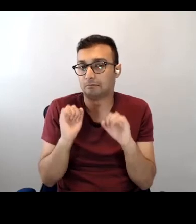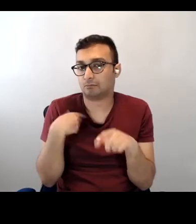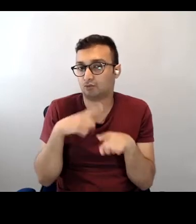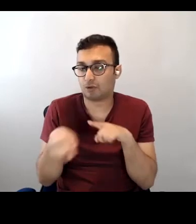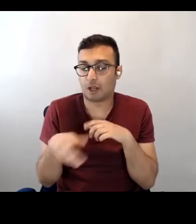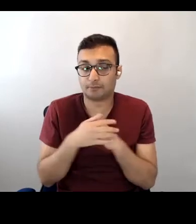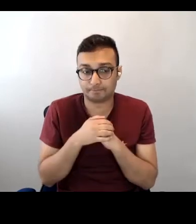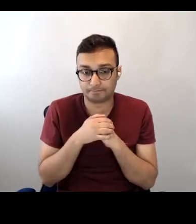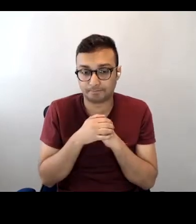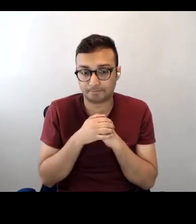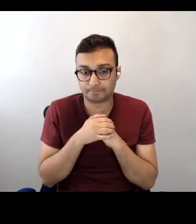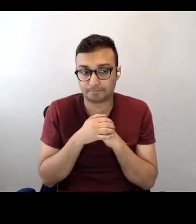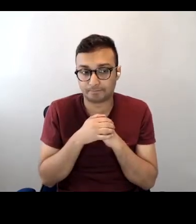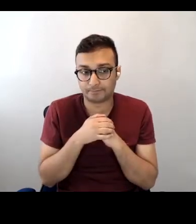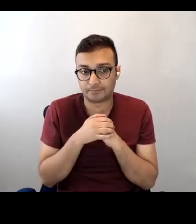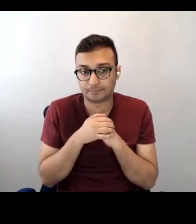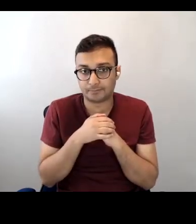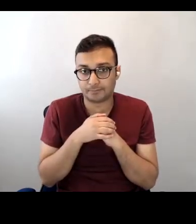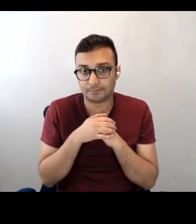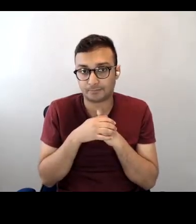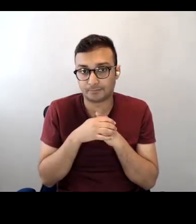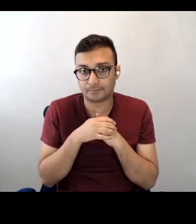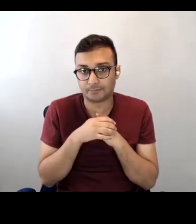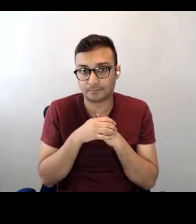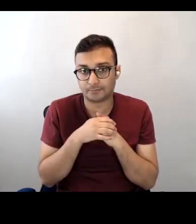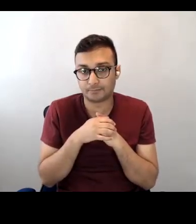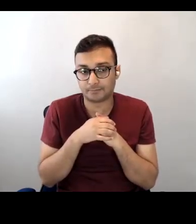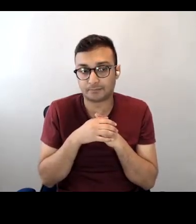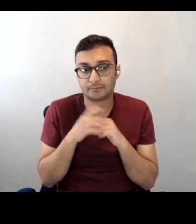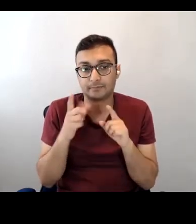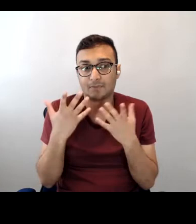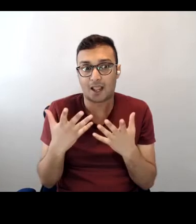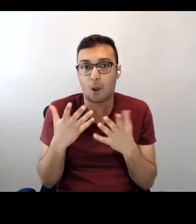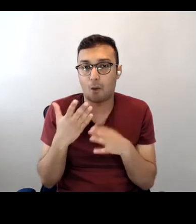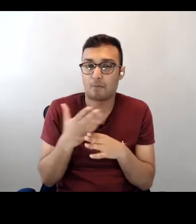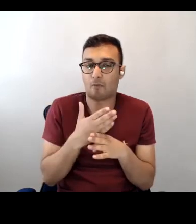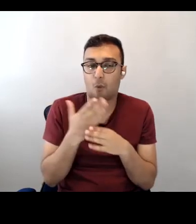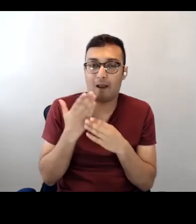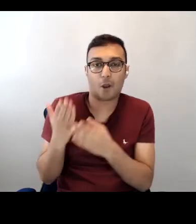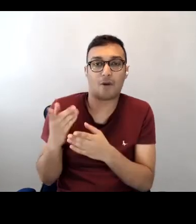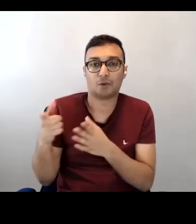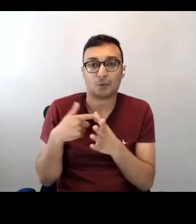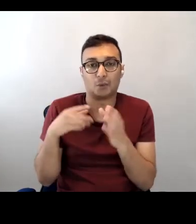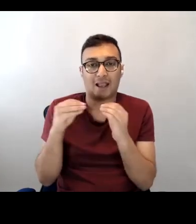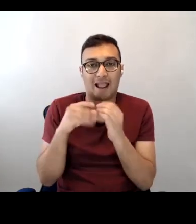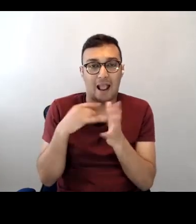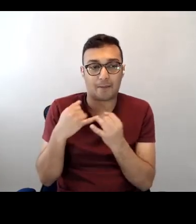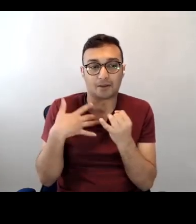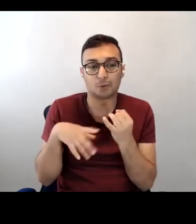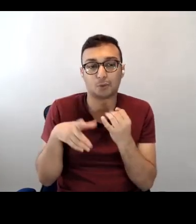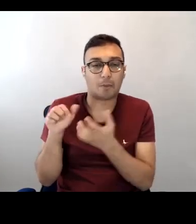and maybe before I give a chance for Abbas, I want to borrow one of his